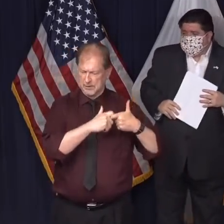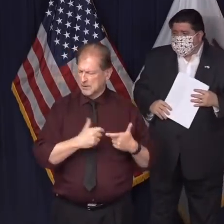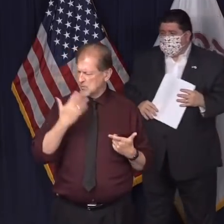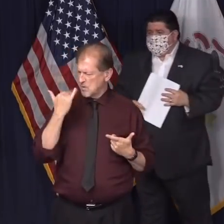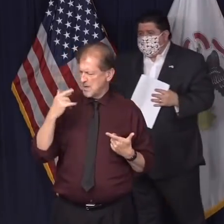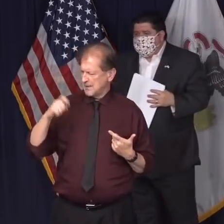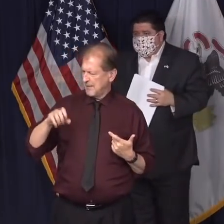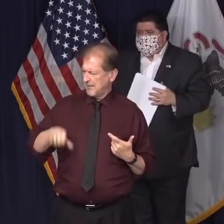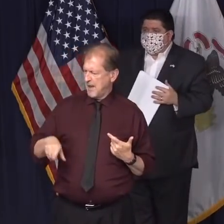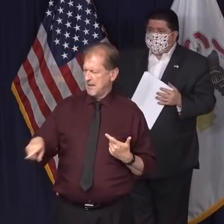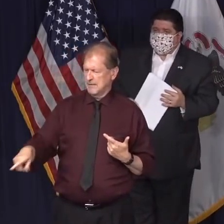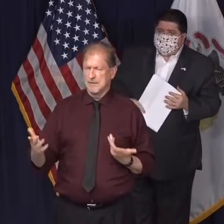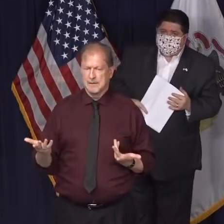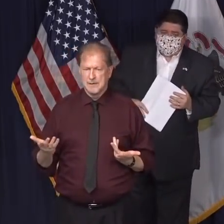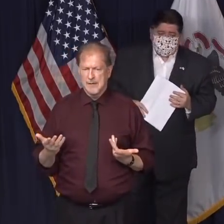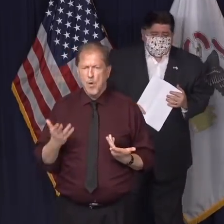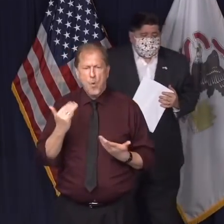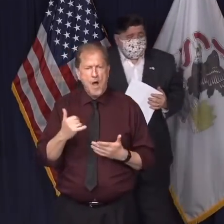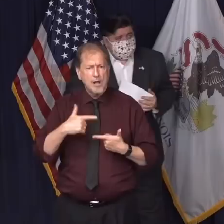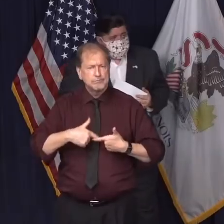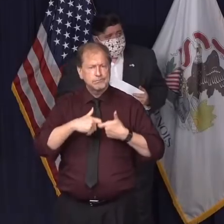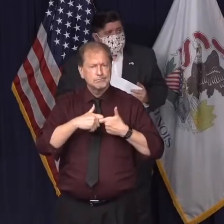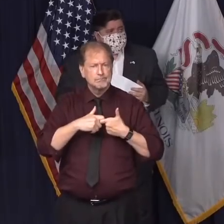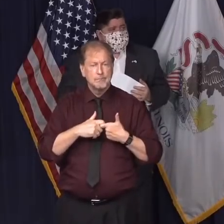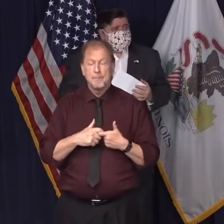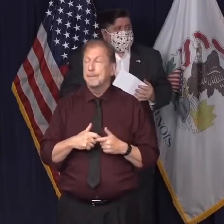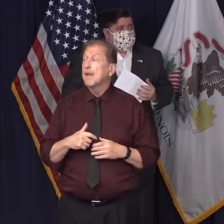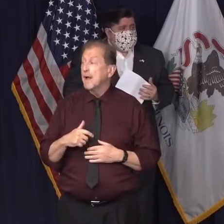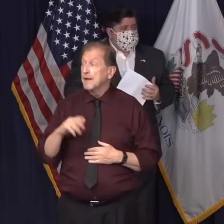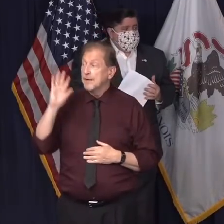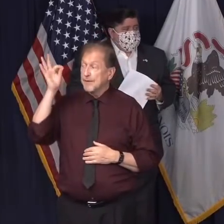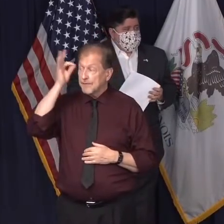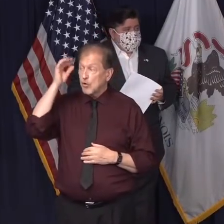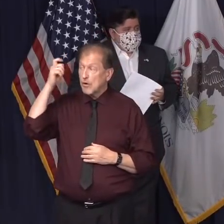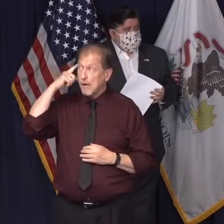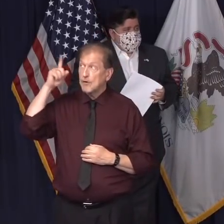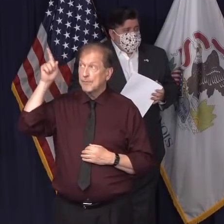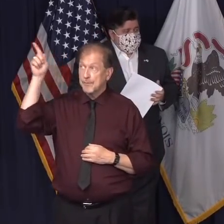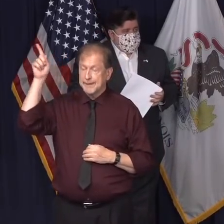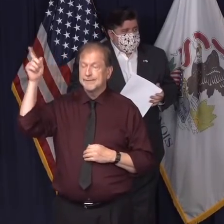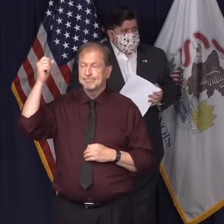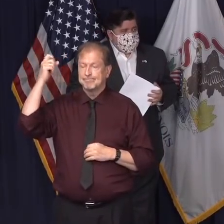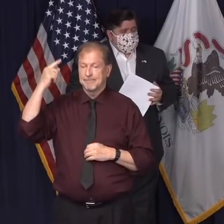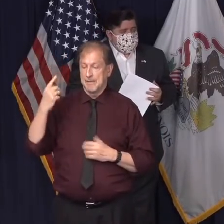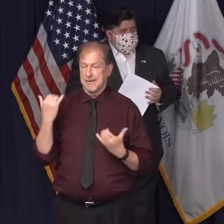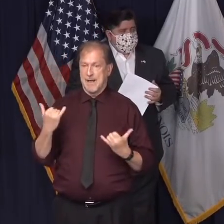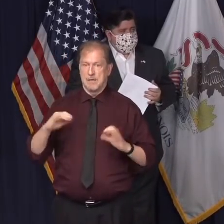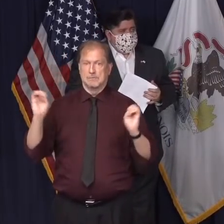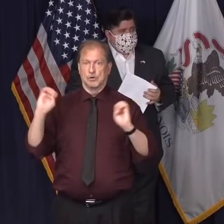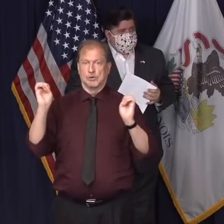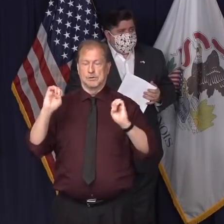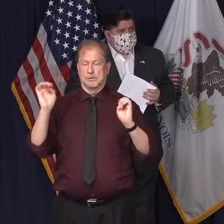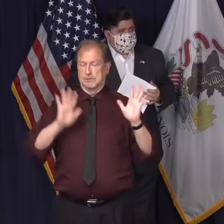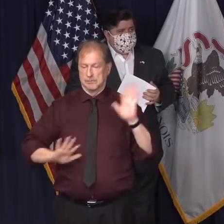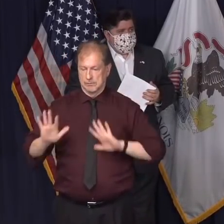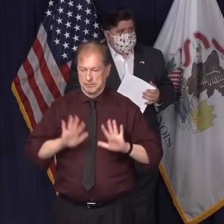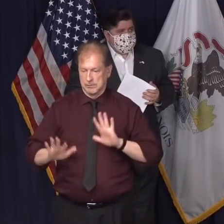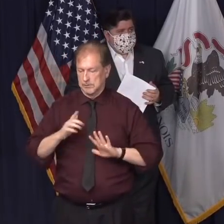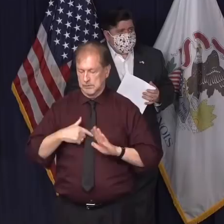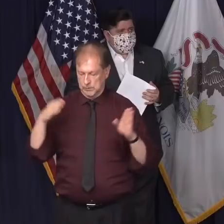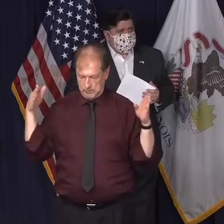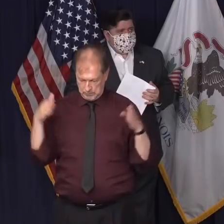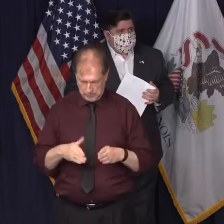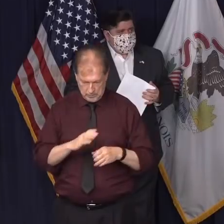So at the state level, I think the feds understood that in the midst of this pandemic that we were going to be focusing